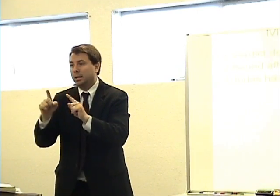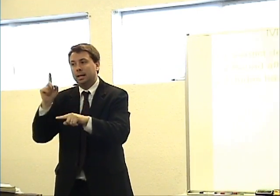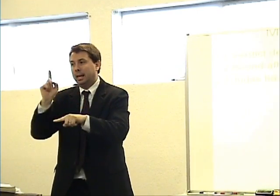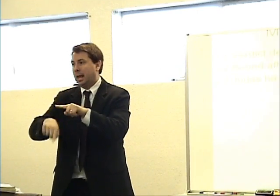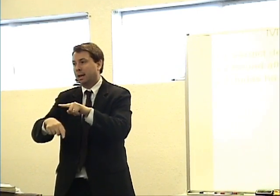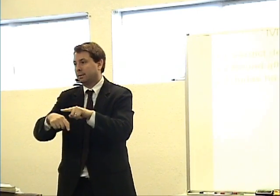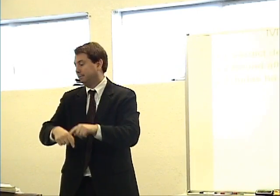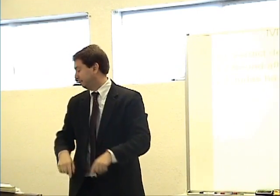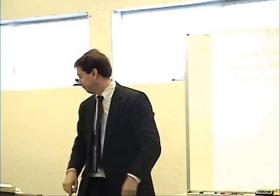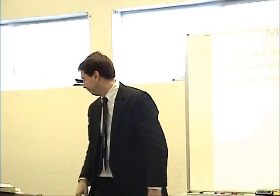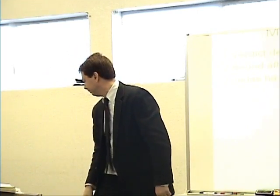he can't.